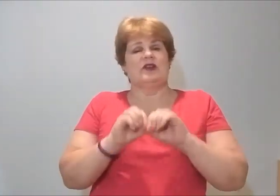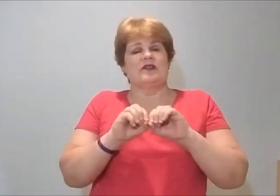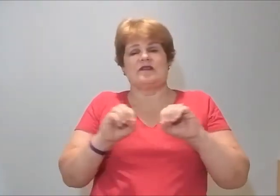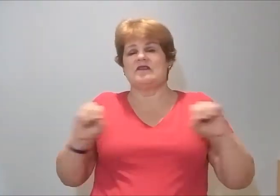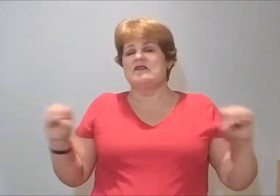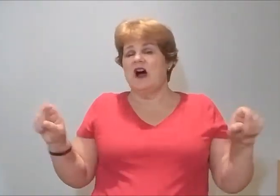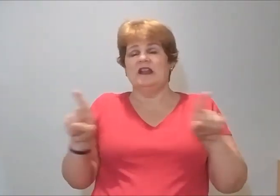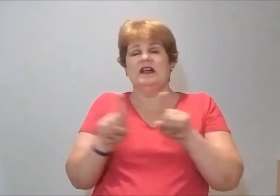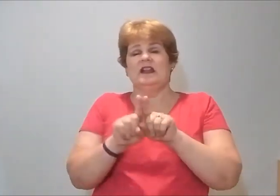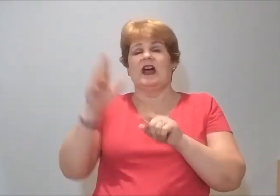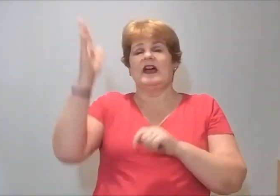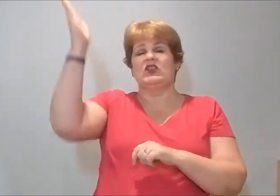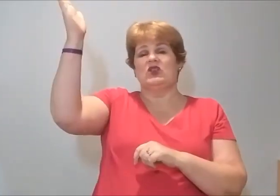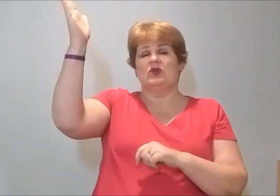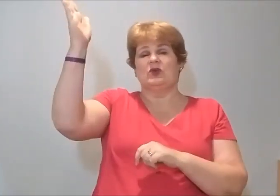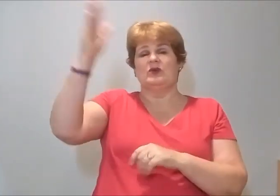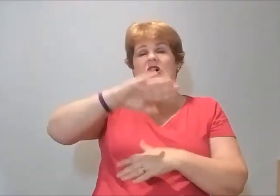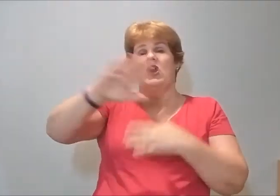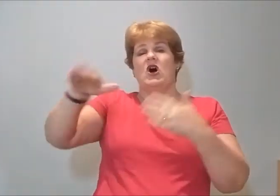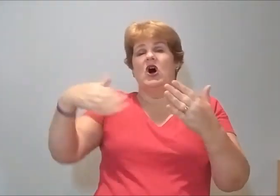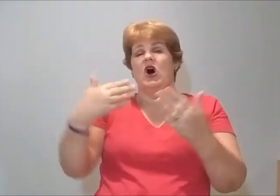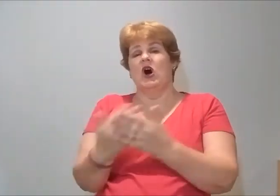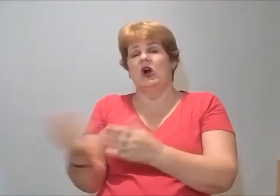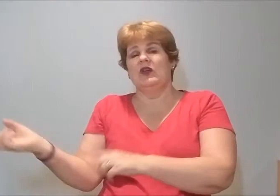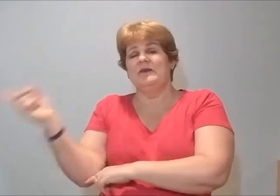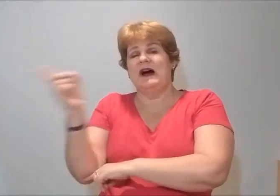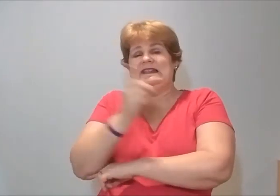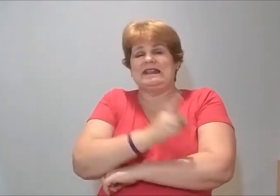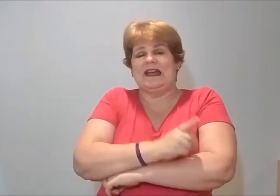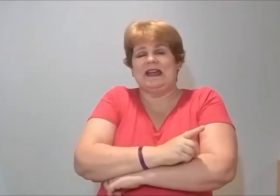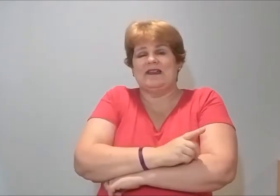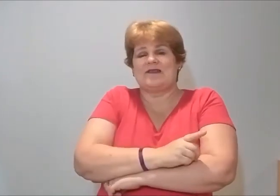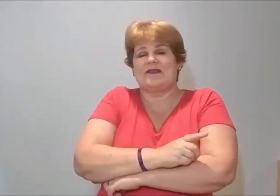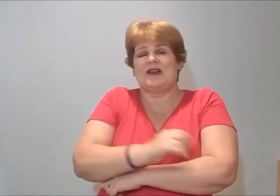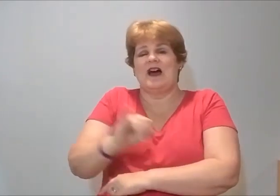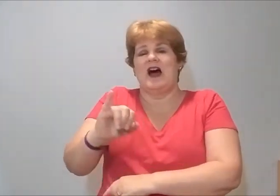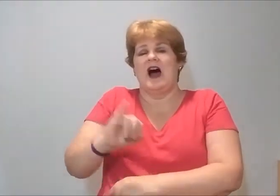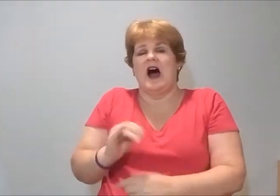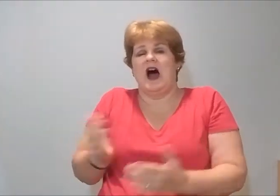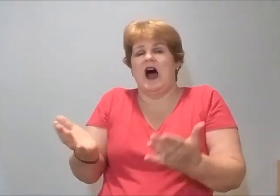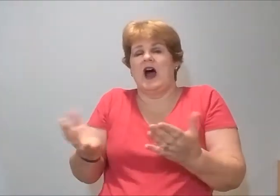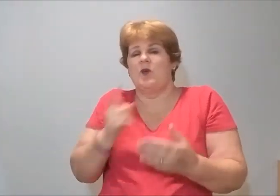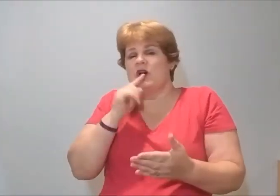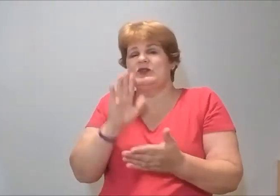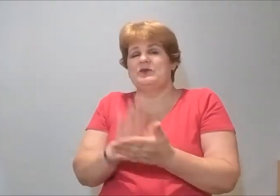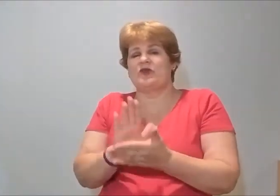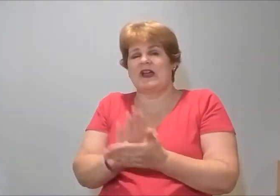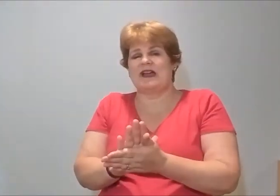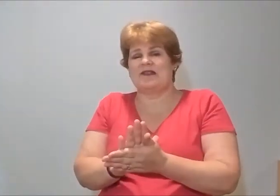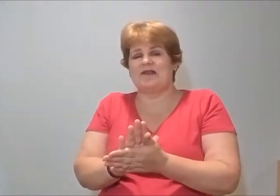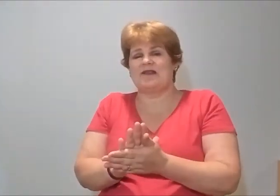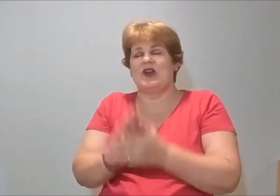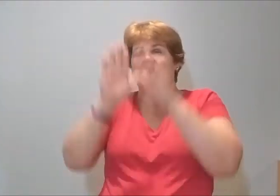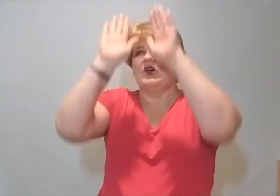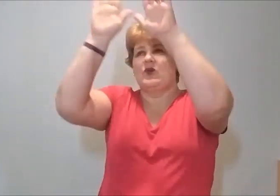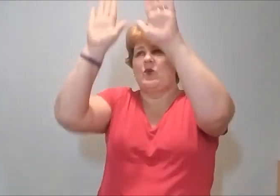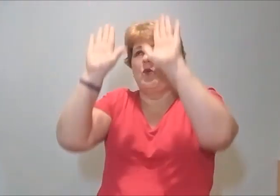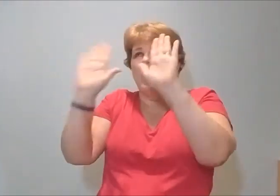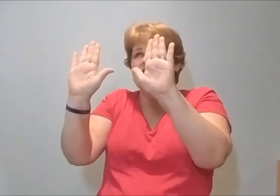is none like you. All of my days, I want to praise the